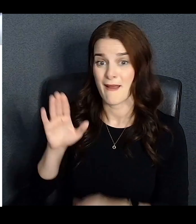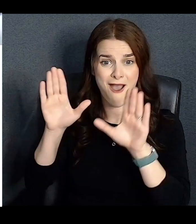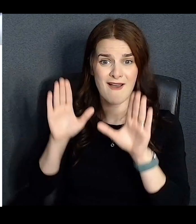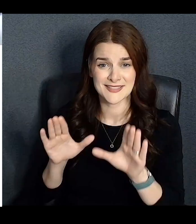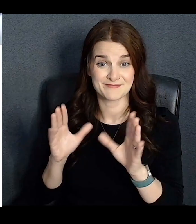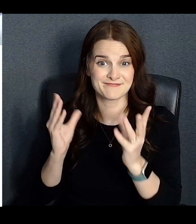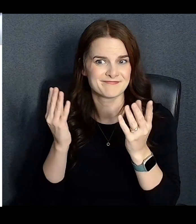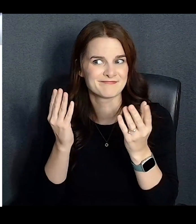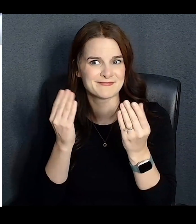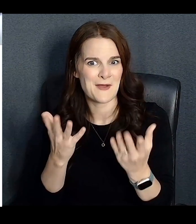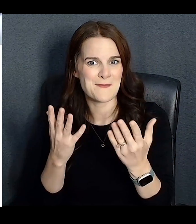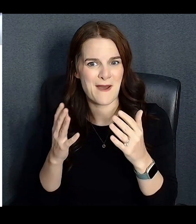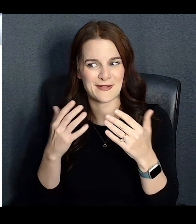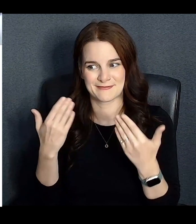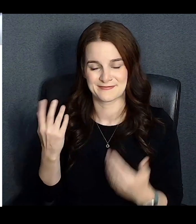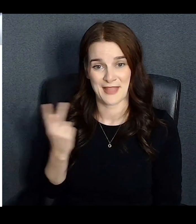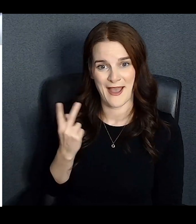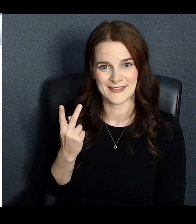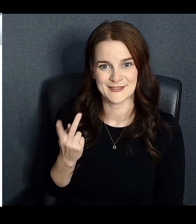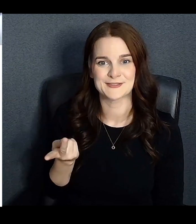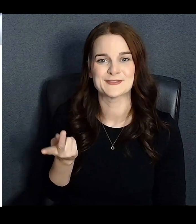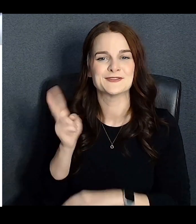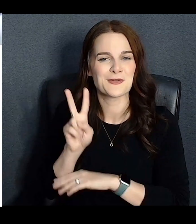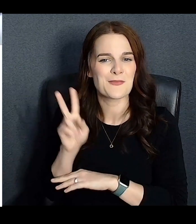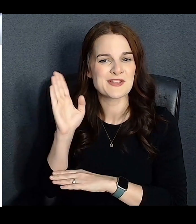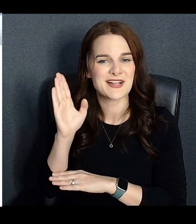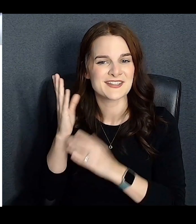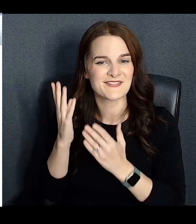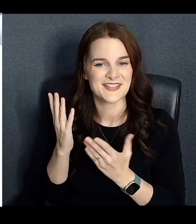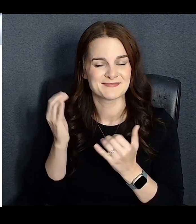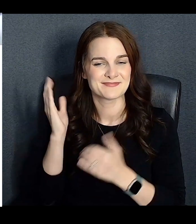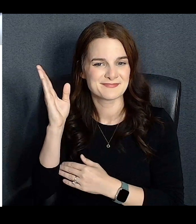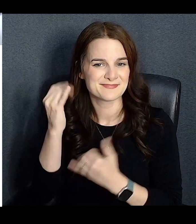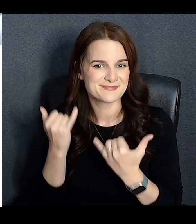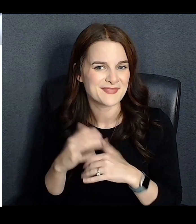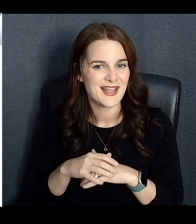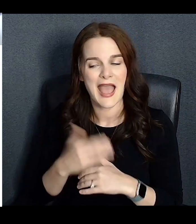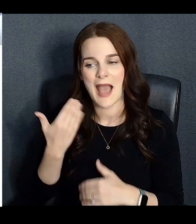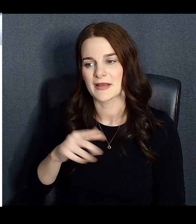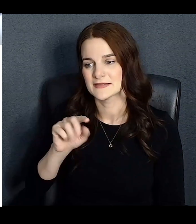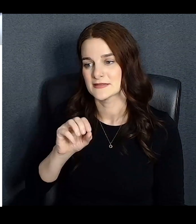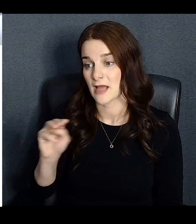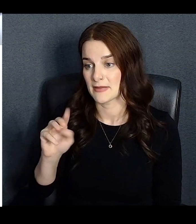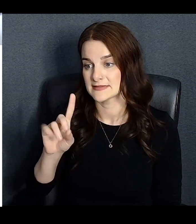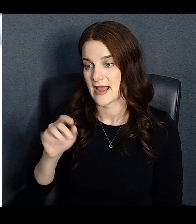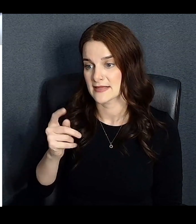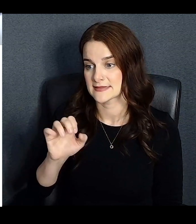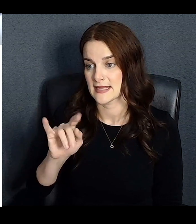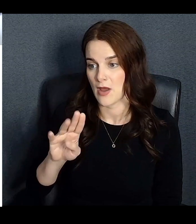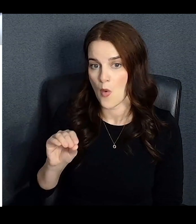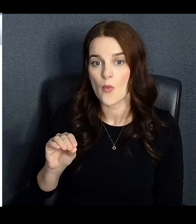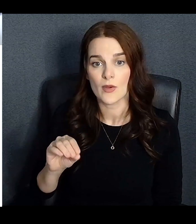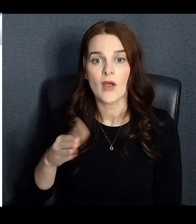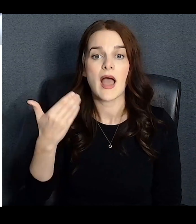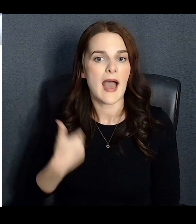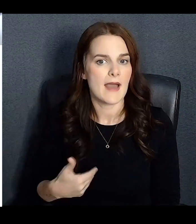Awesome. So to tell you a little bit about us, the 2 presenters for this presentation today, my name is Tom D'Agostino. I